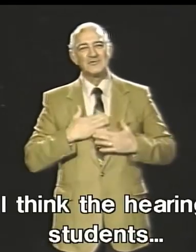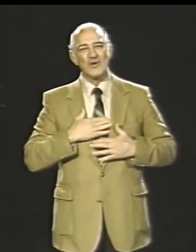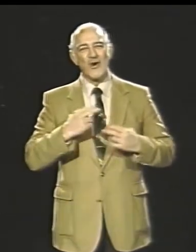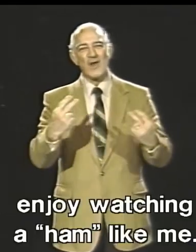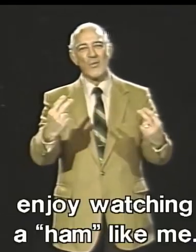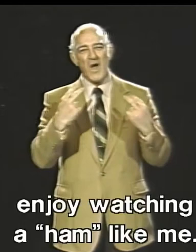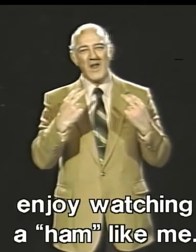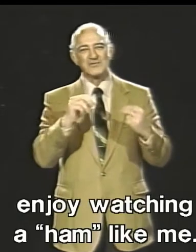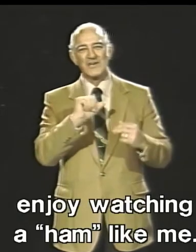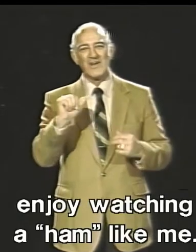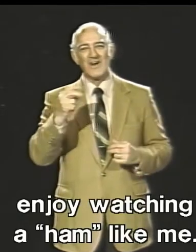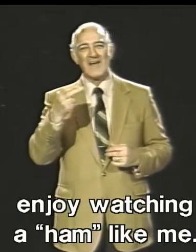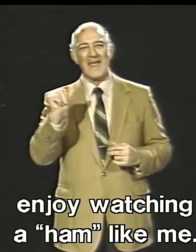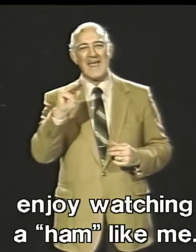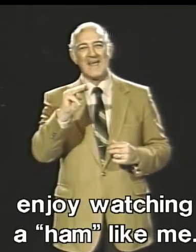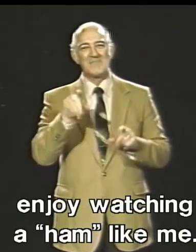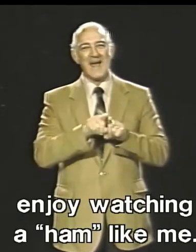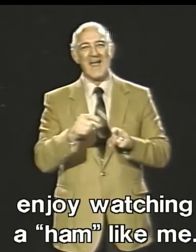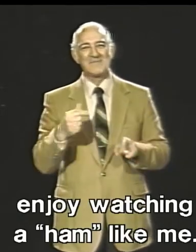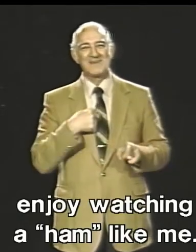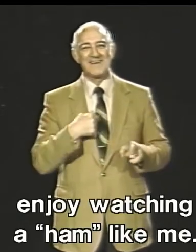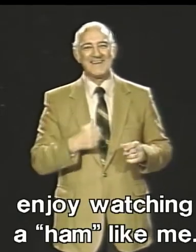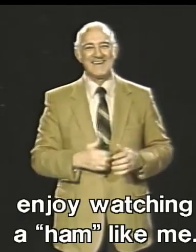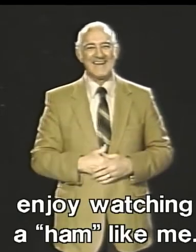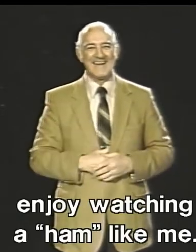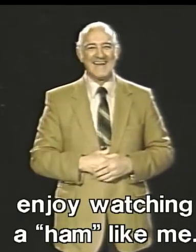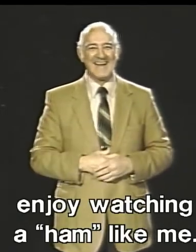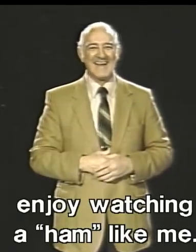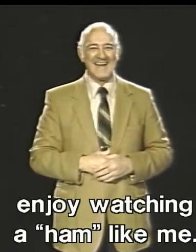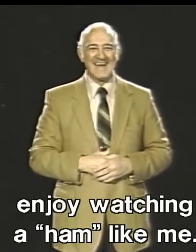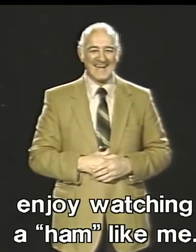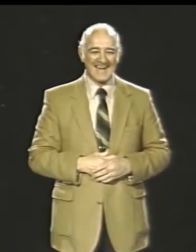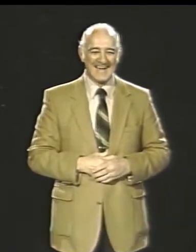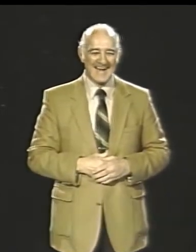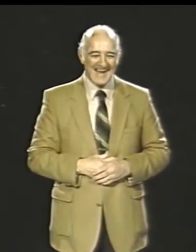I think hearing students enjoy watching a ham like me.